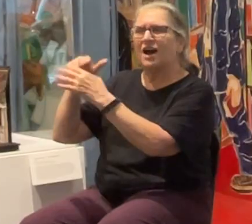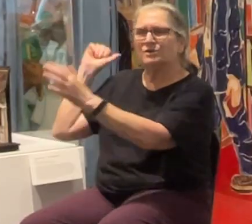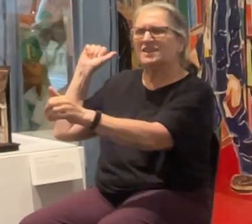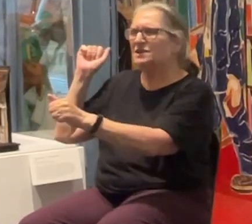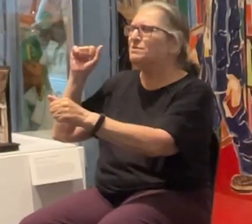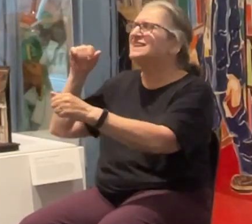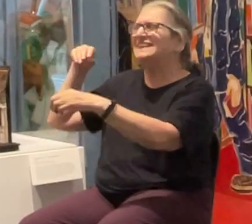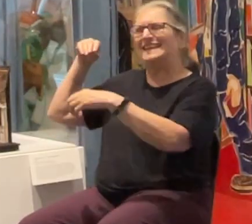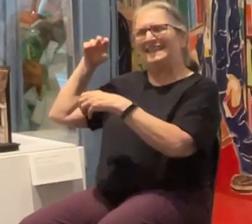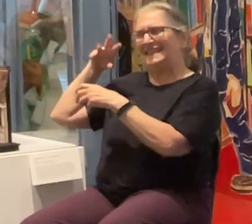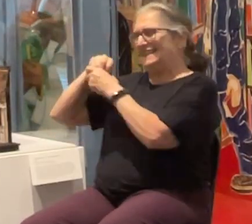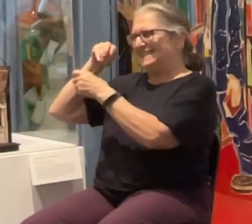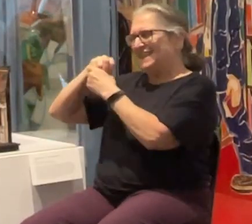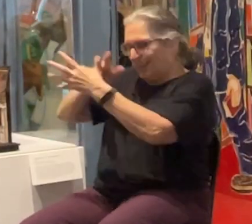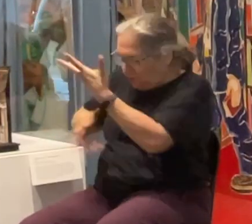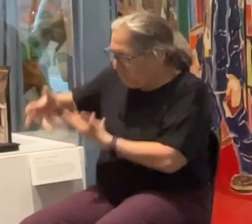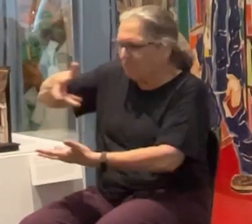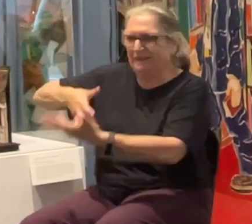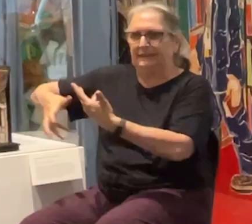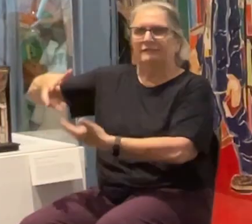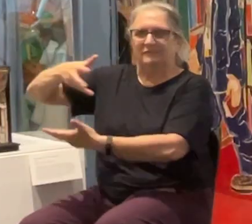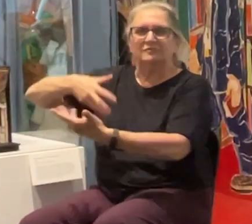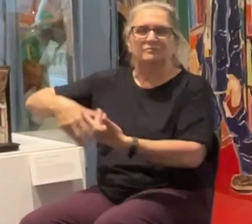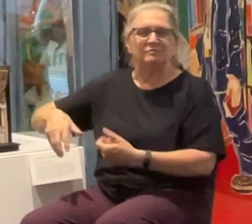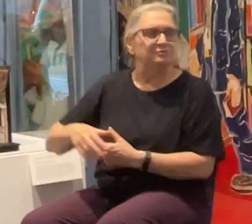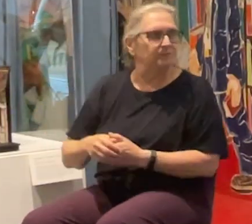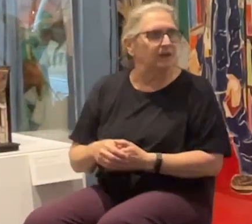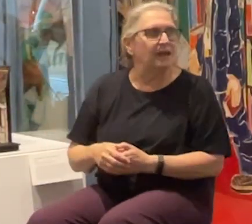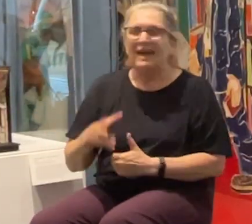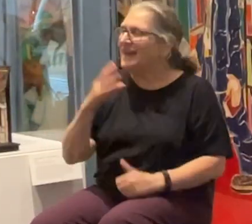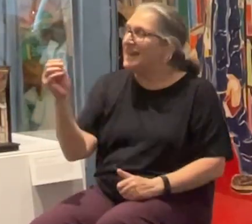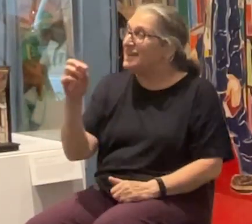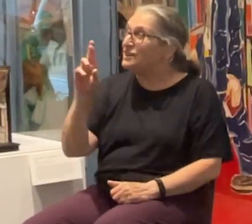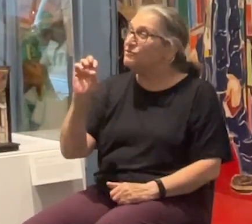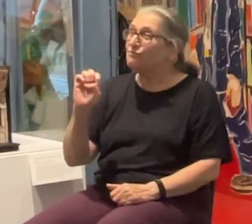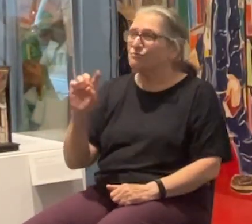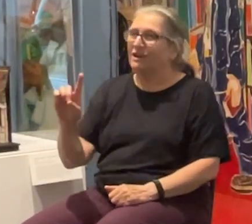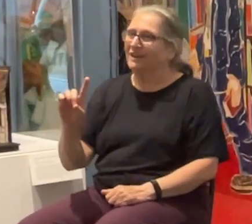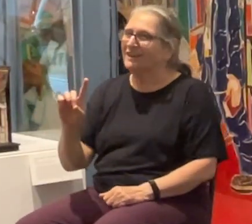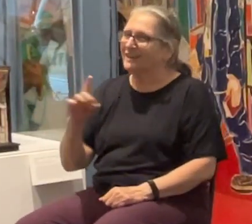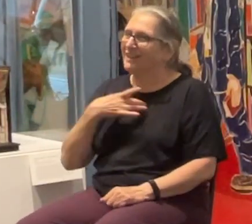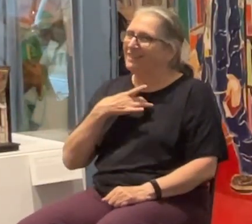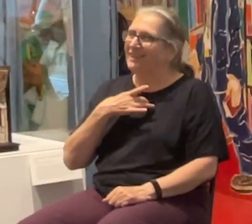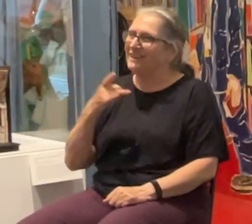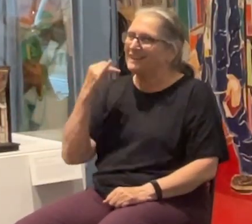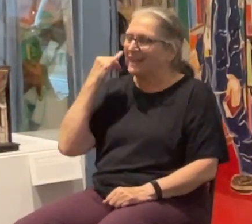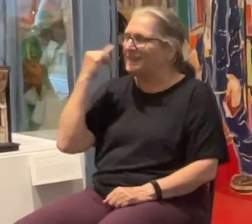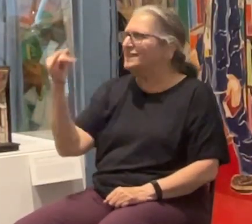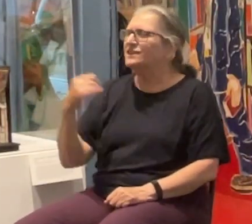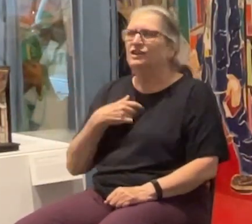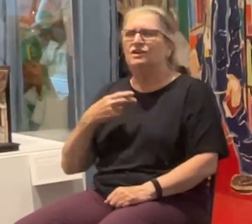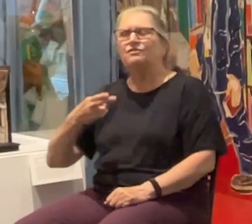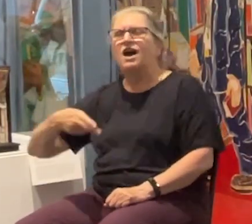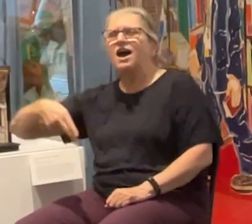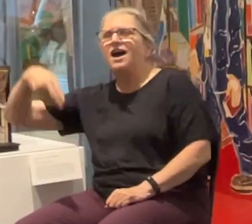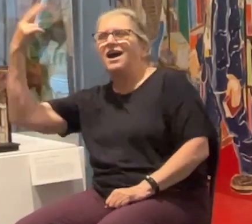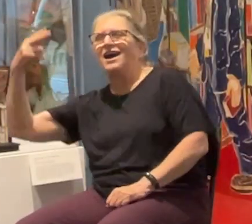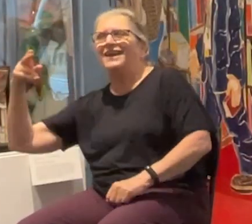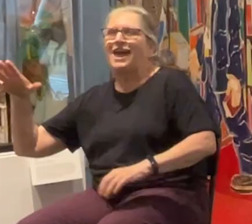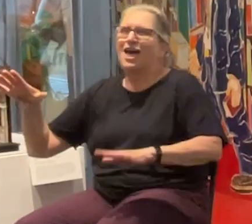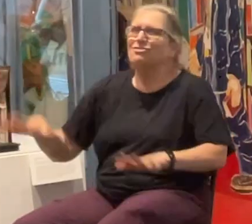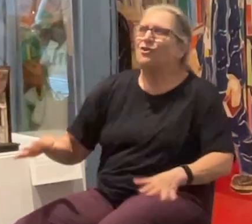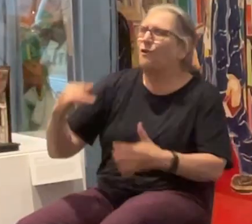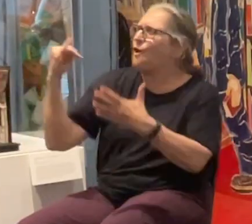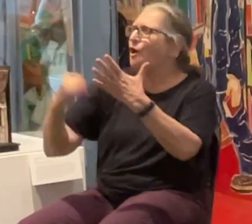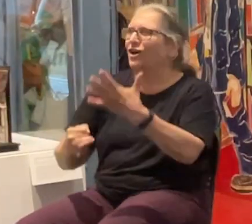gets swirled together in a certain way. Yeah, and Red really likes that idea of high and low art and not really making a